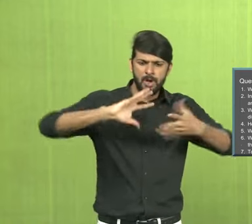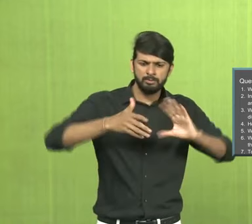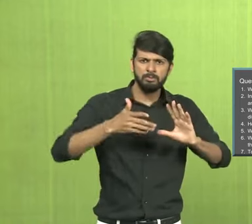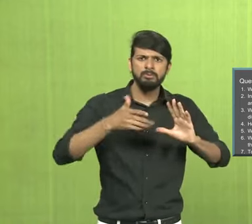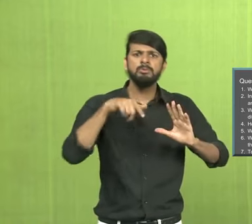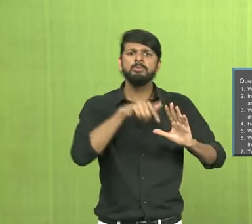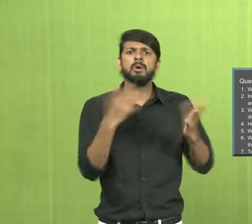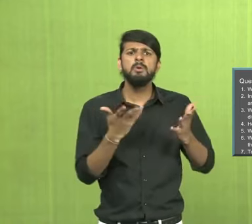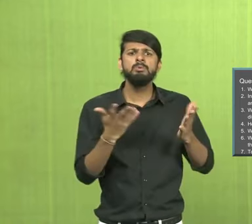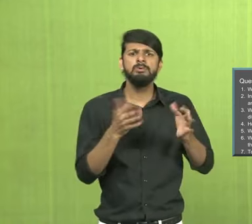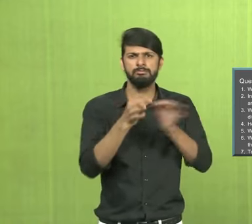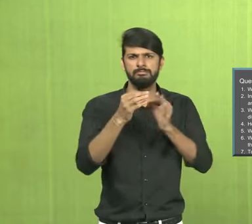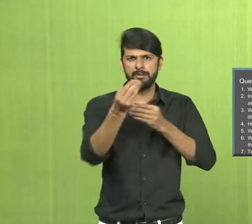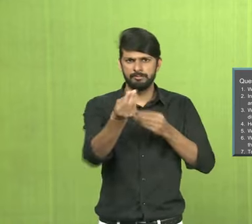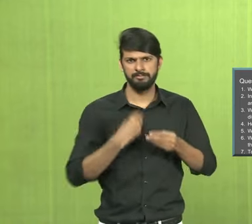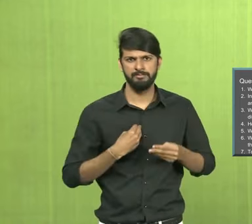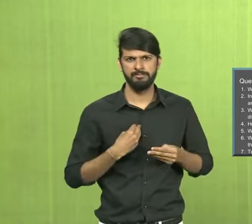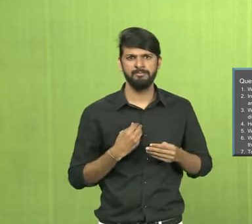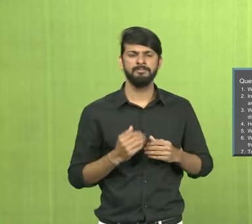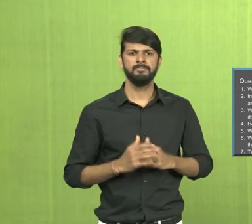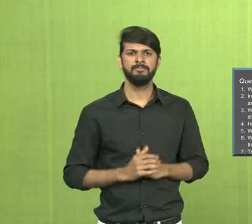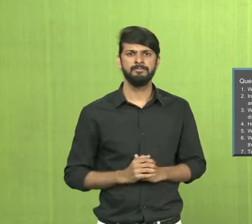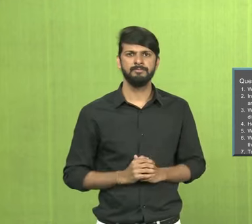how is the kalam made for Kalamkari?